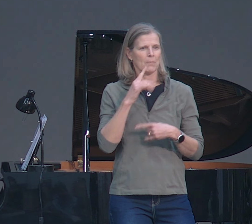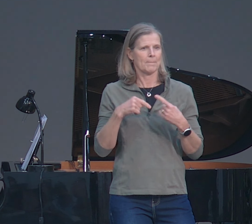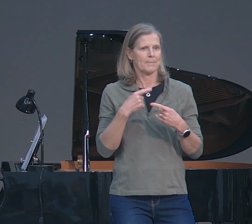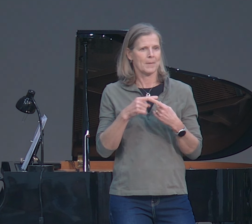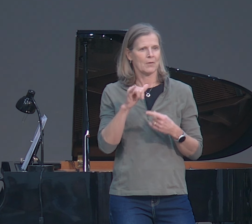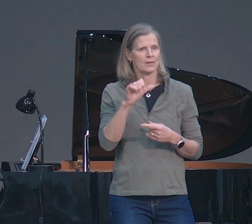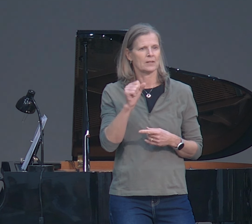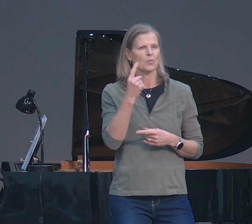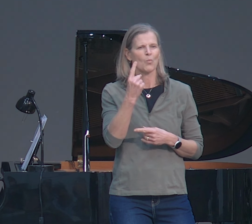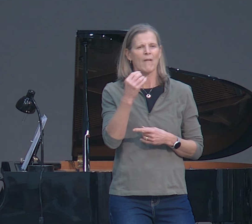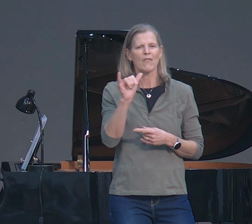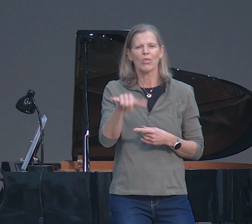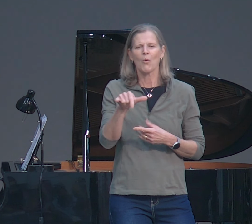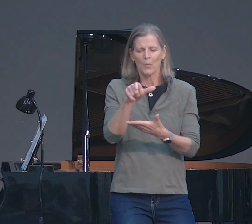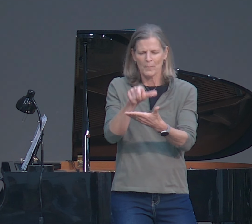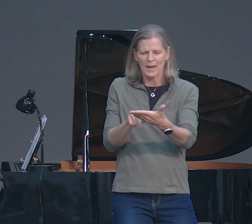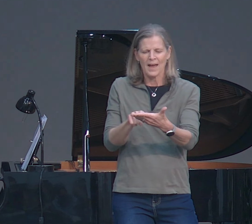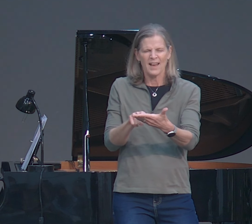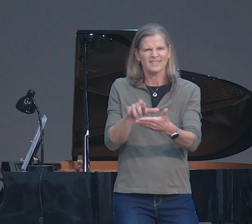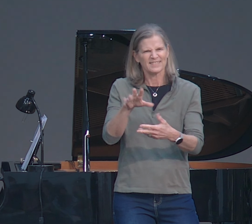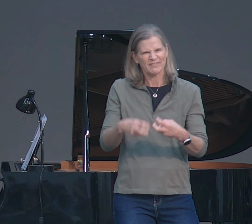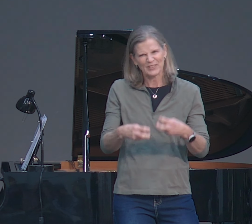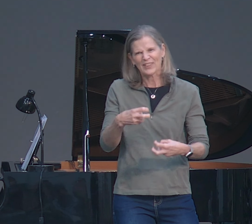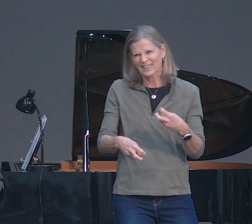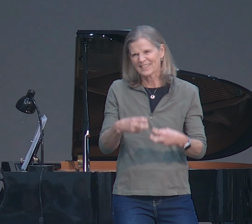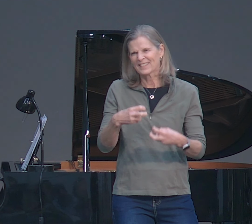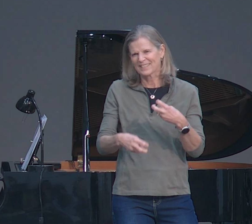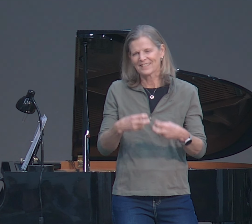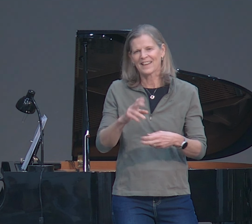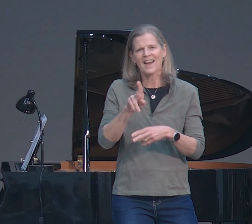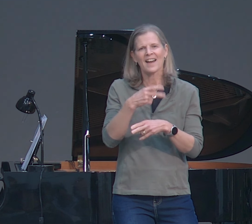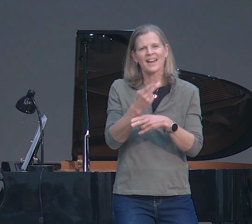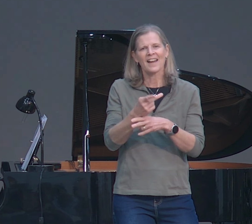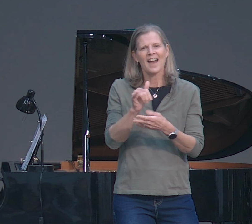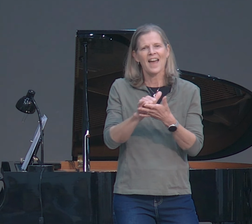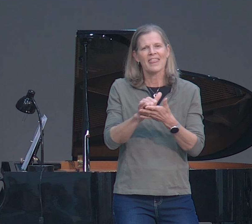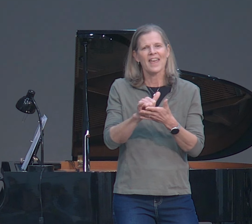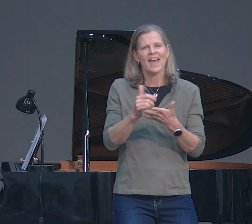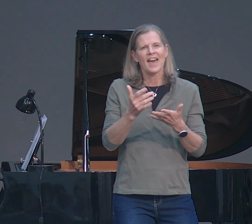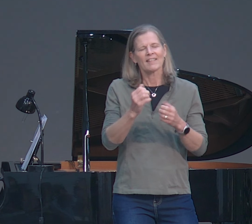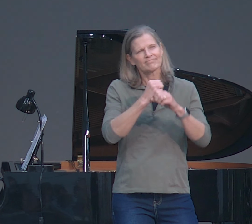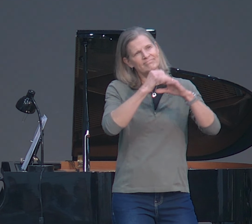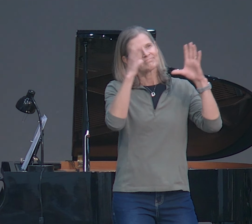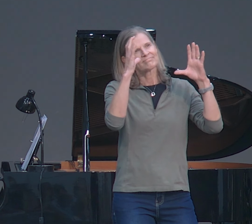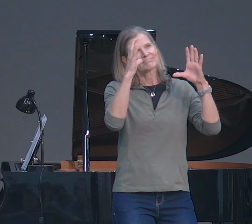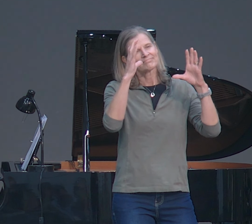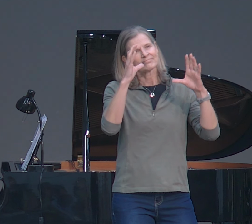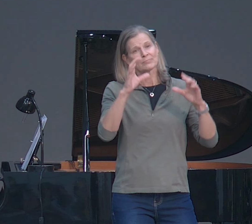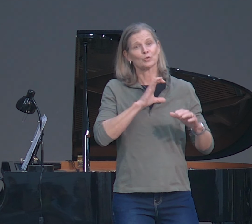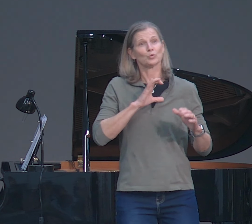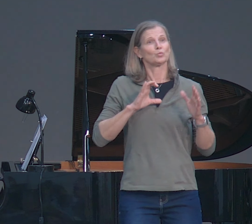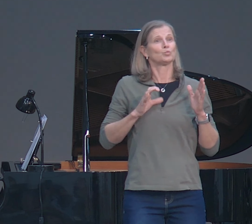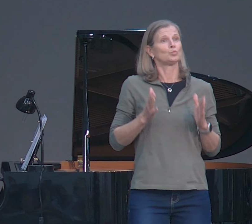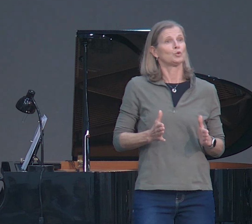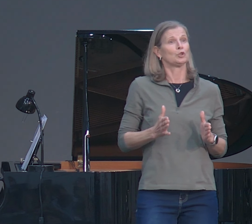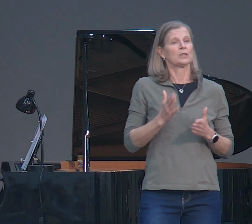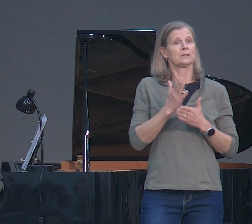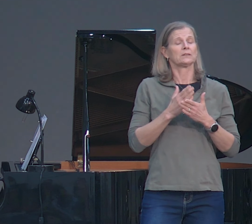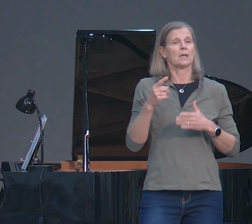is one of those difficult passages, the kind that paints a picture of Christianity we kind of shudder